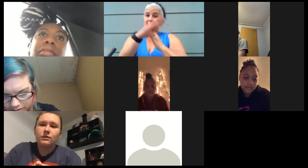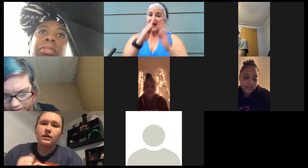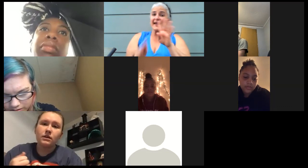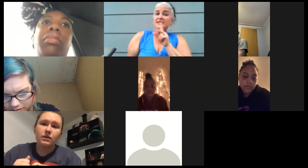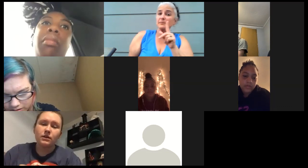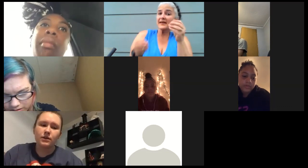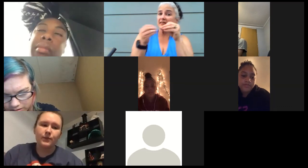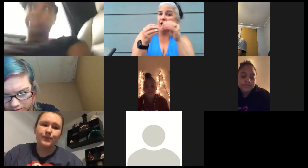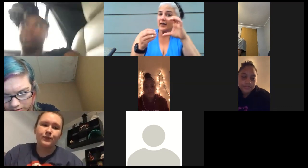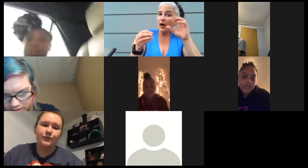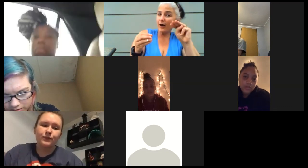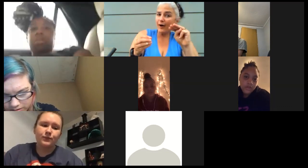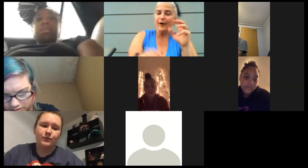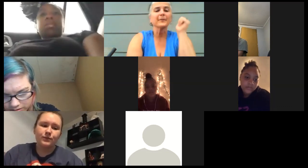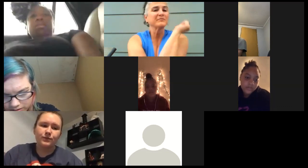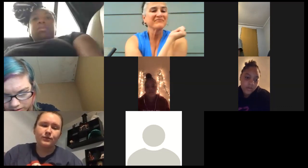at